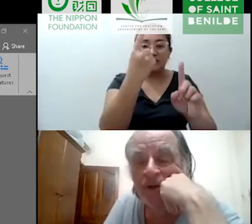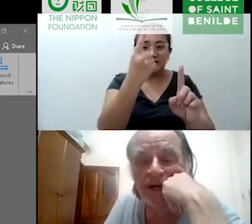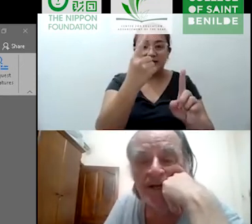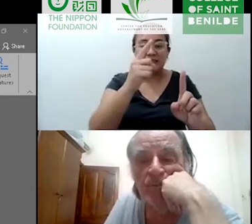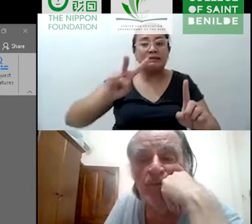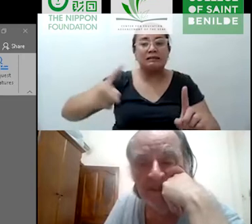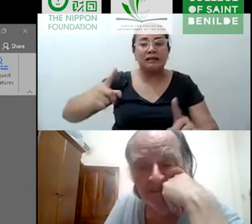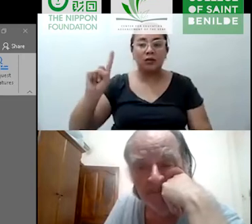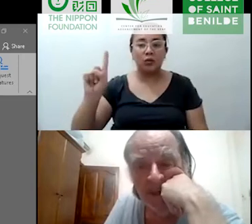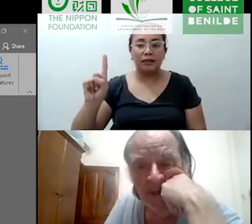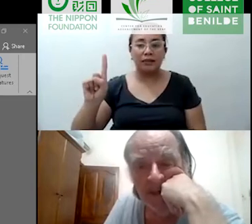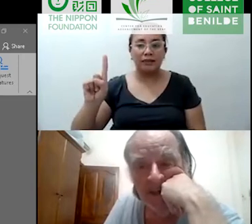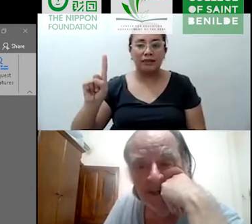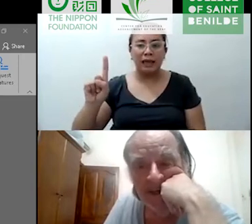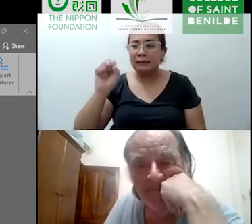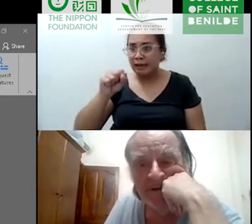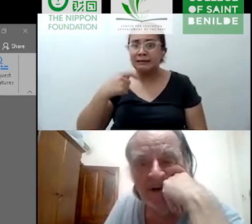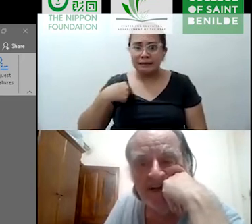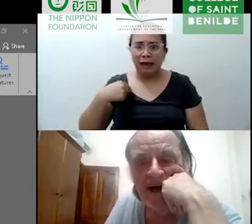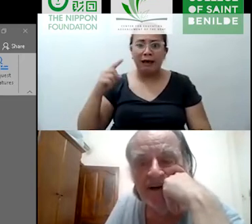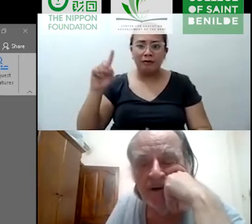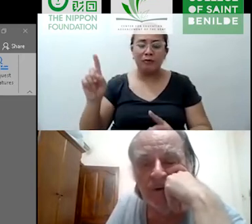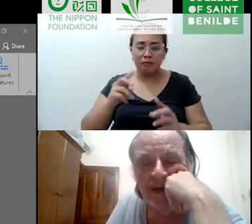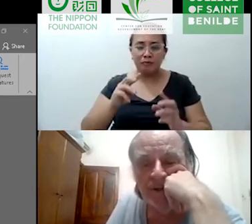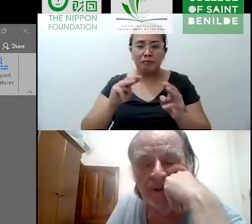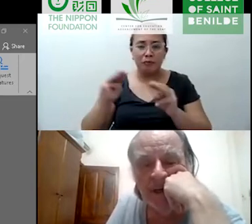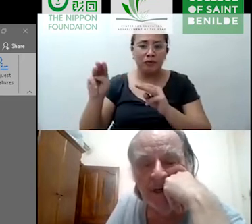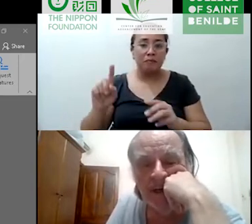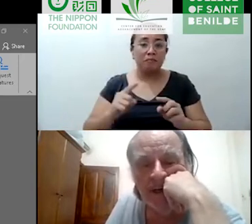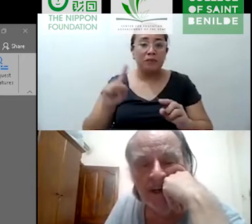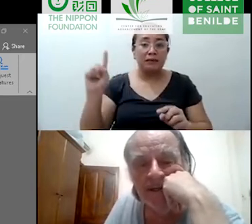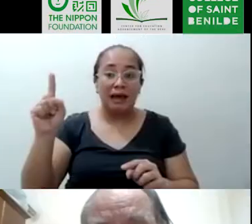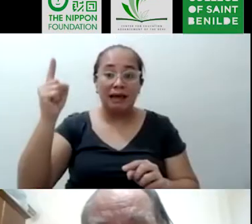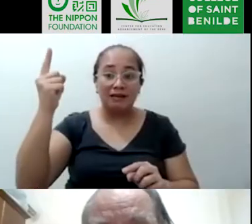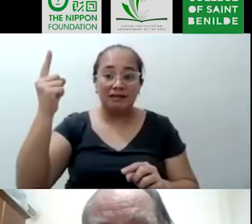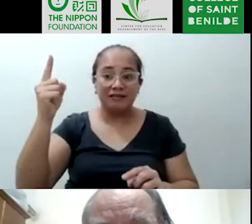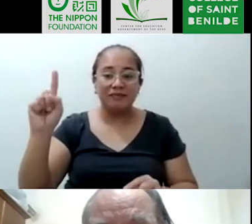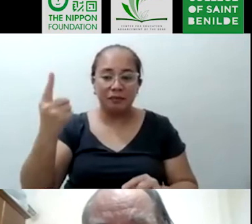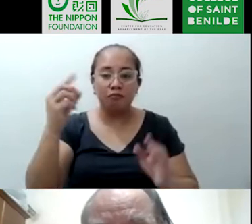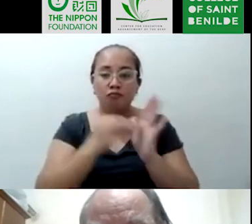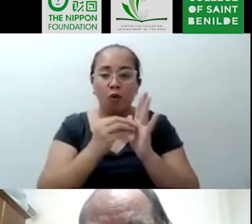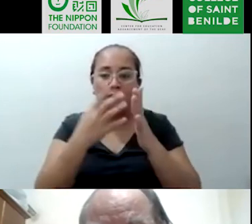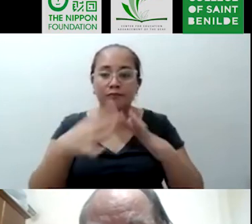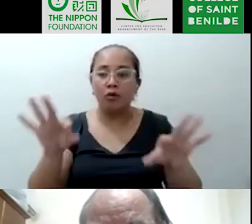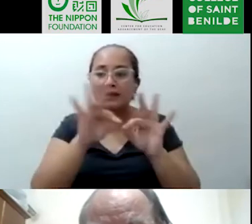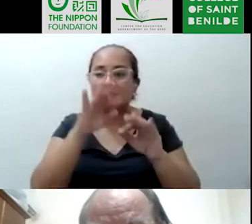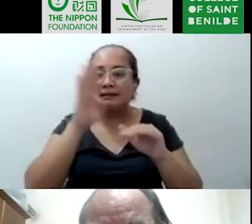even though it has movement. If it starts higher, location is more important than movement.